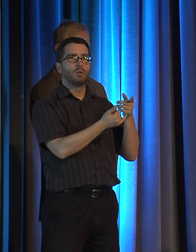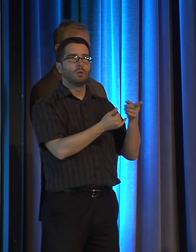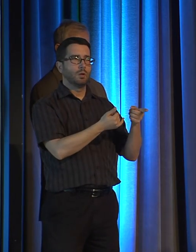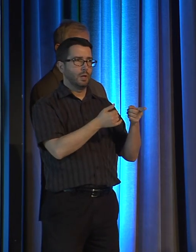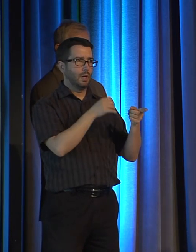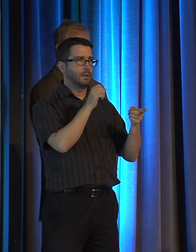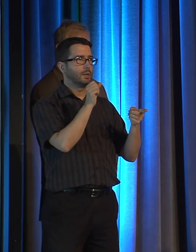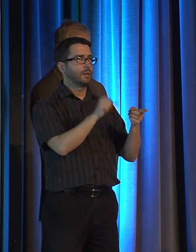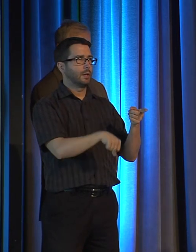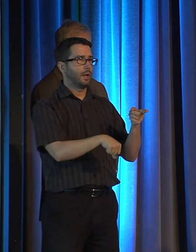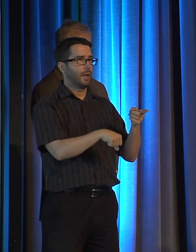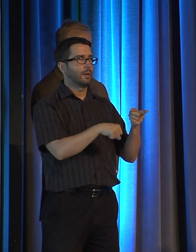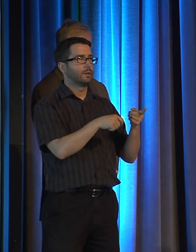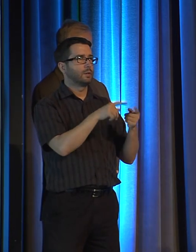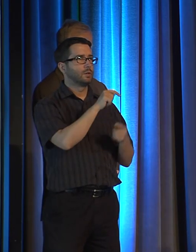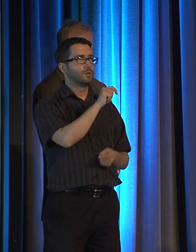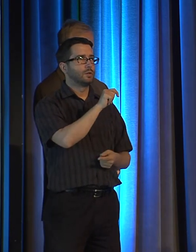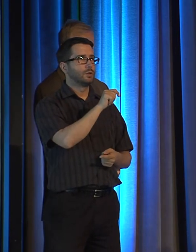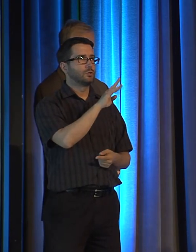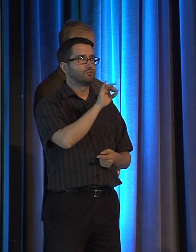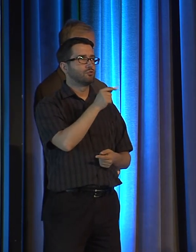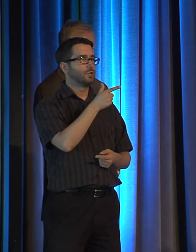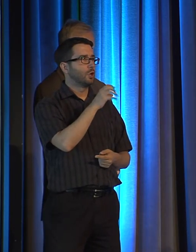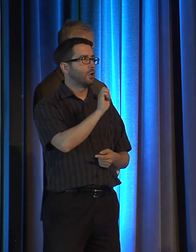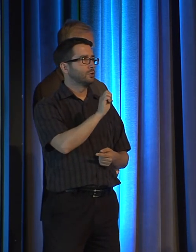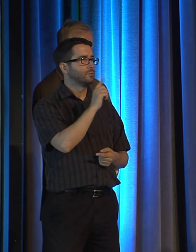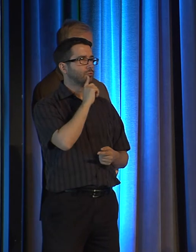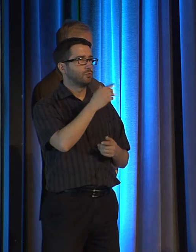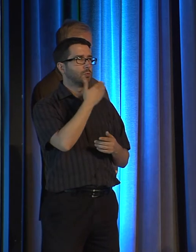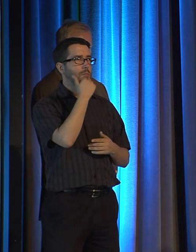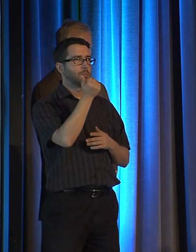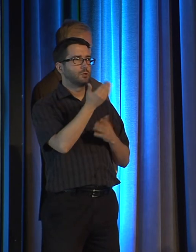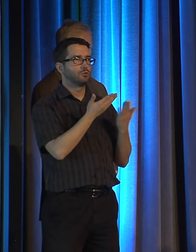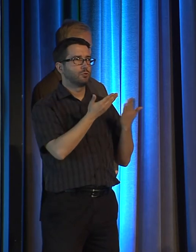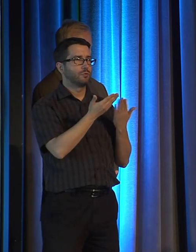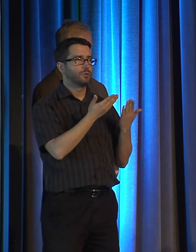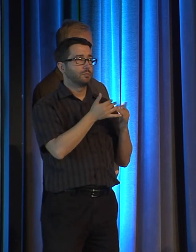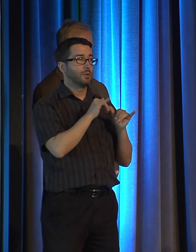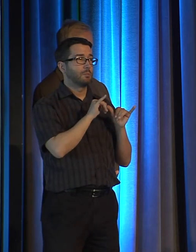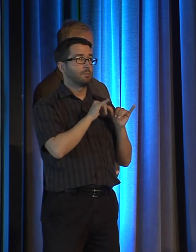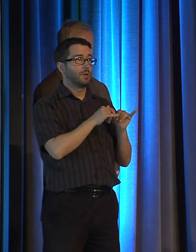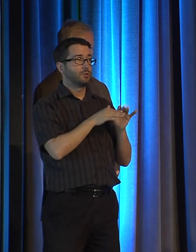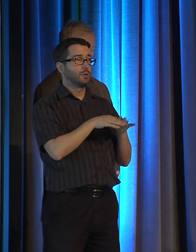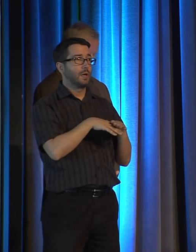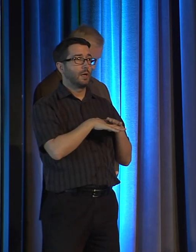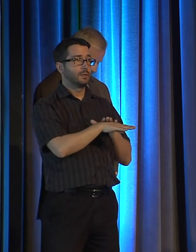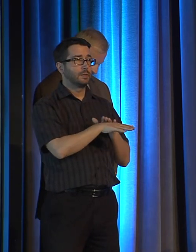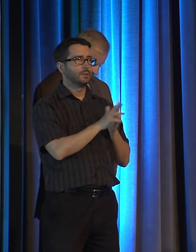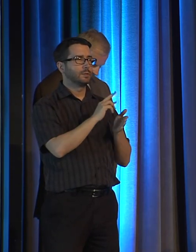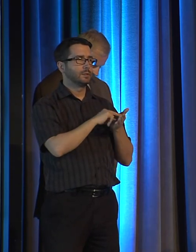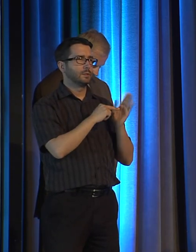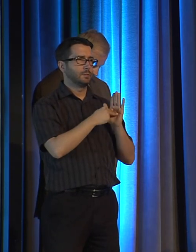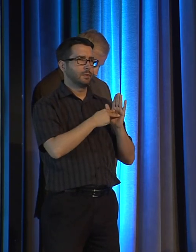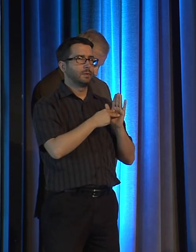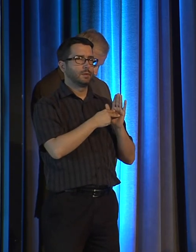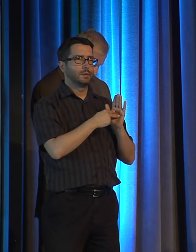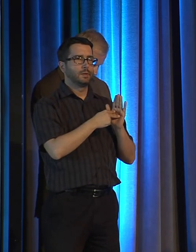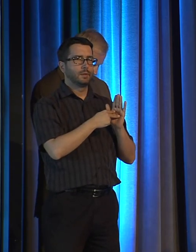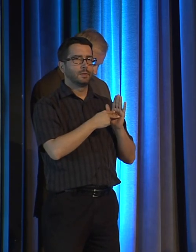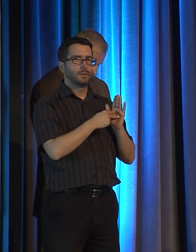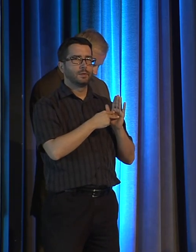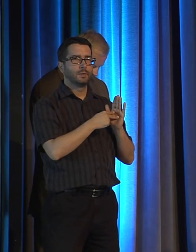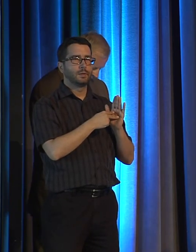they can be triaged to the best service. Measuring access then, we look at measuring access to